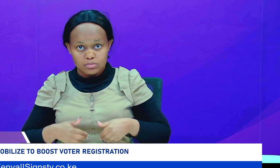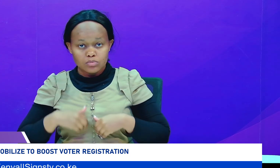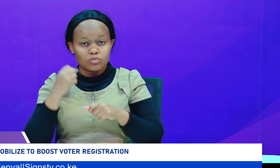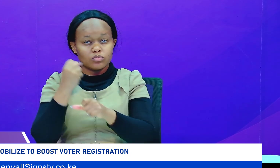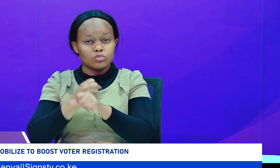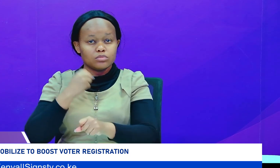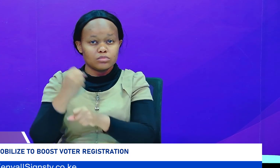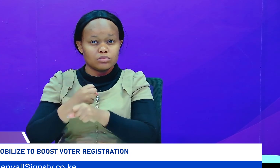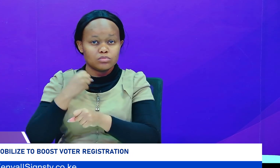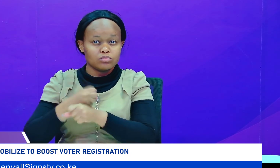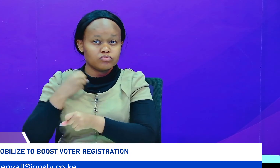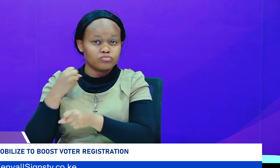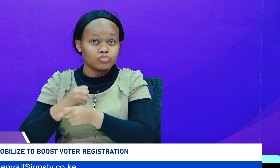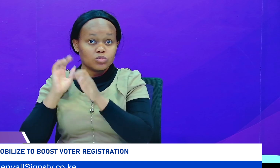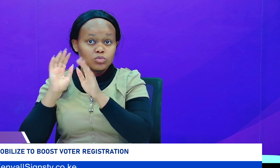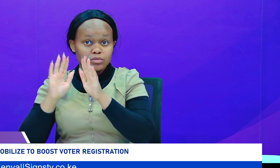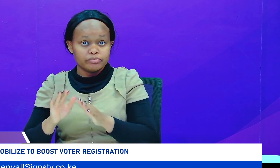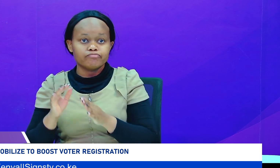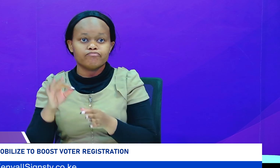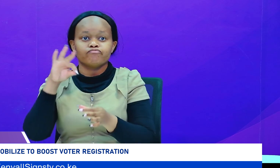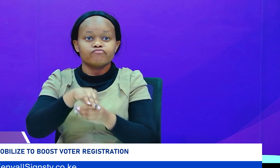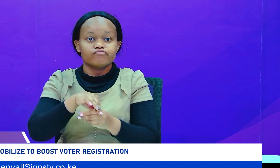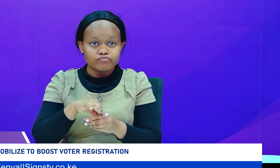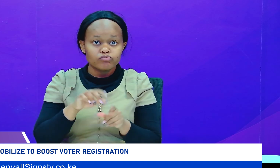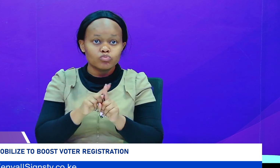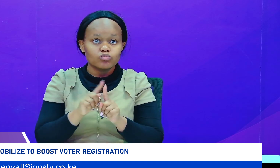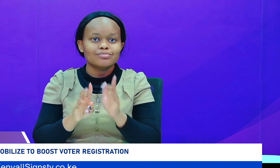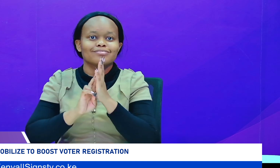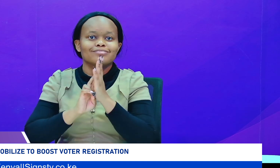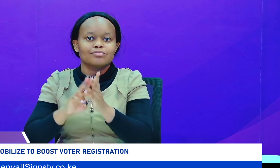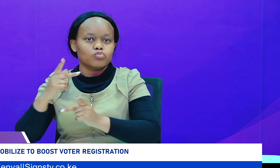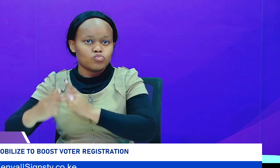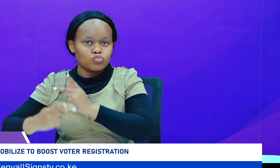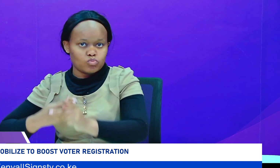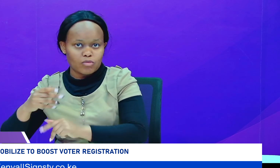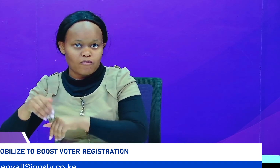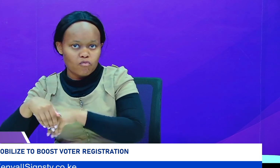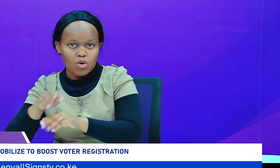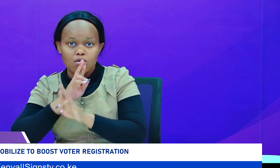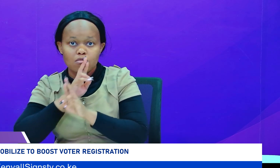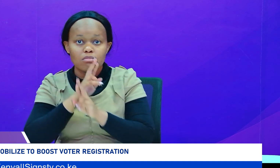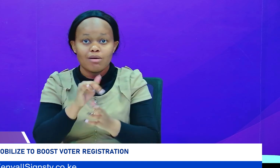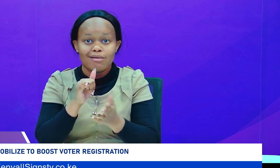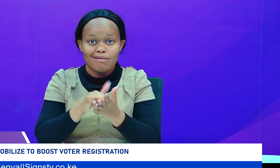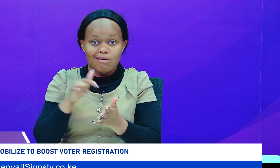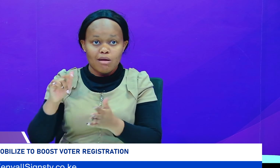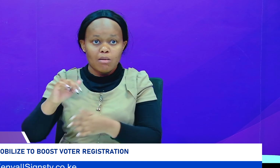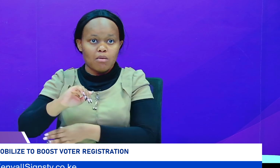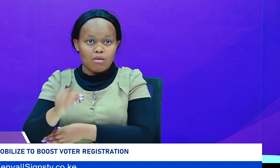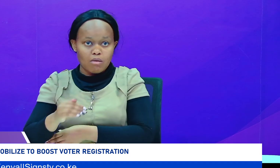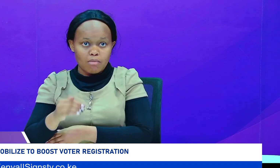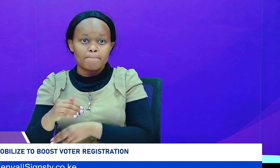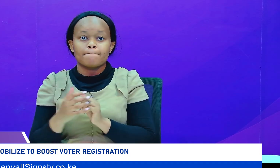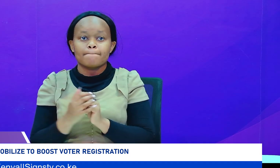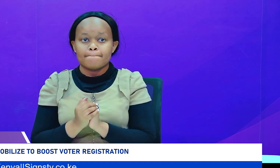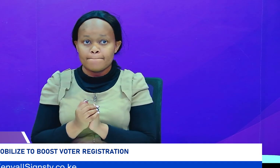The team is also educating young people on the importance of voting and the registration process, following reports